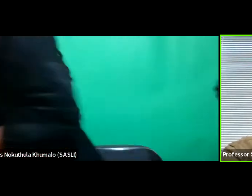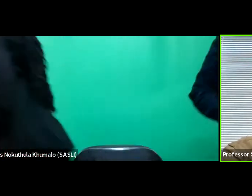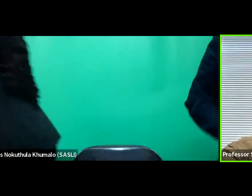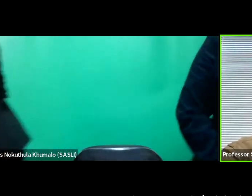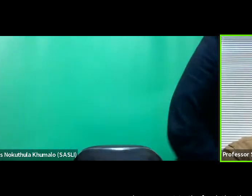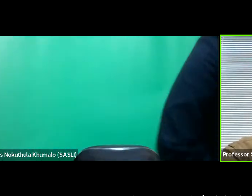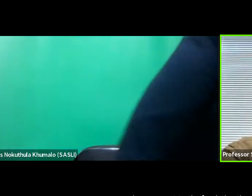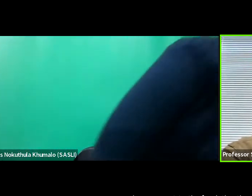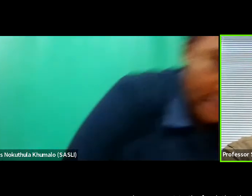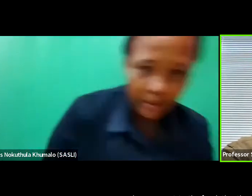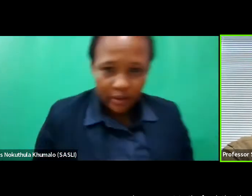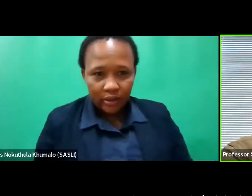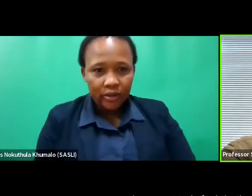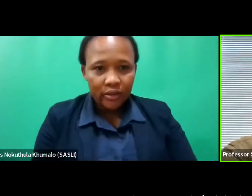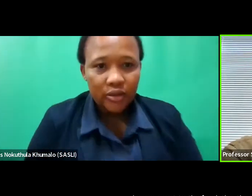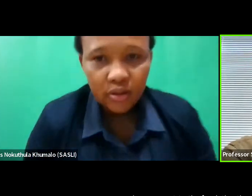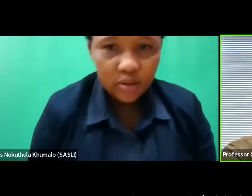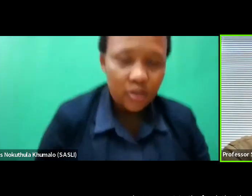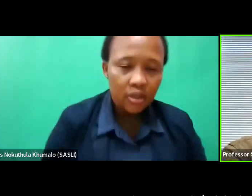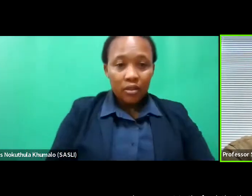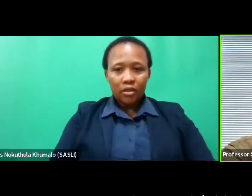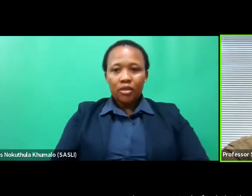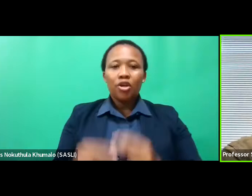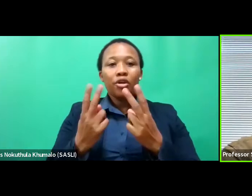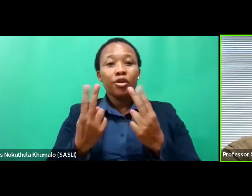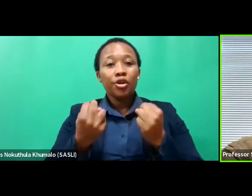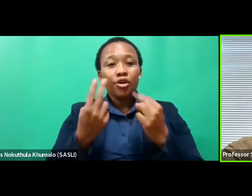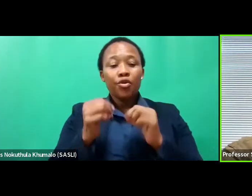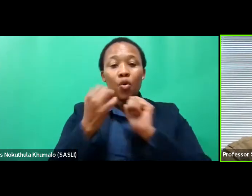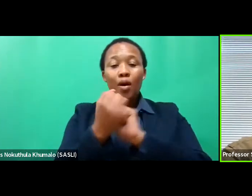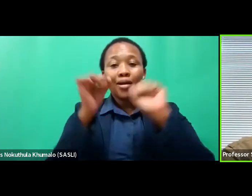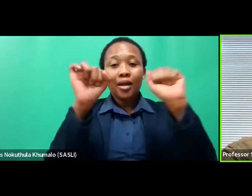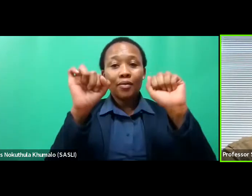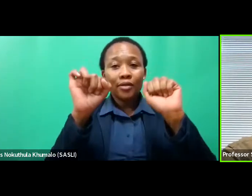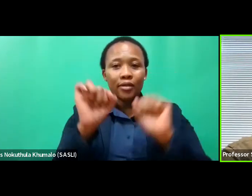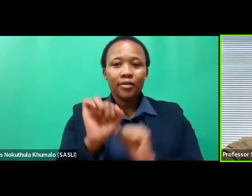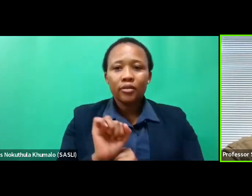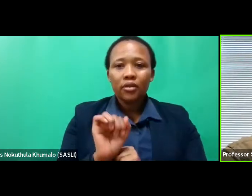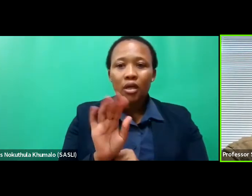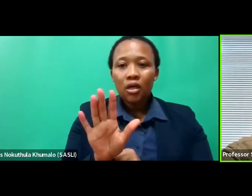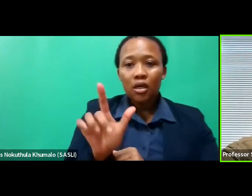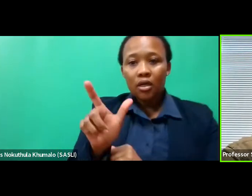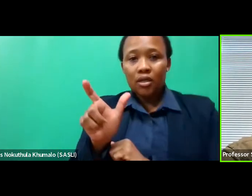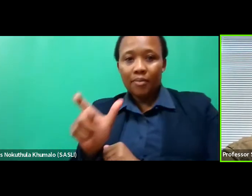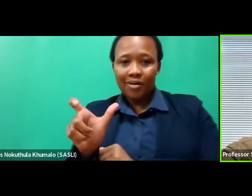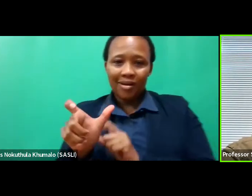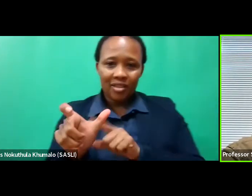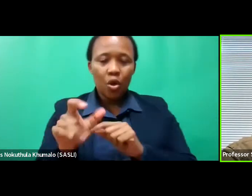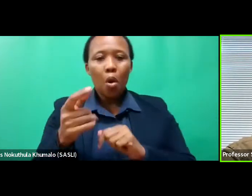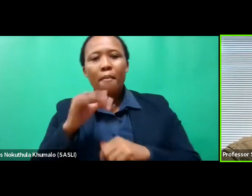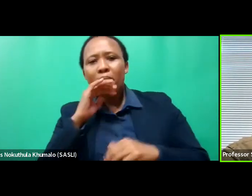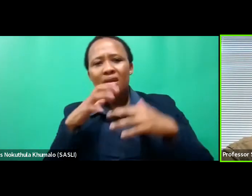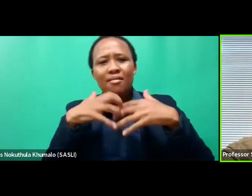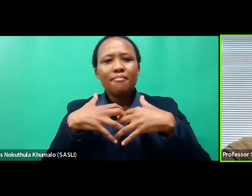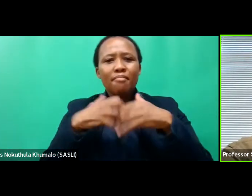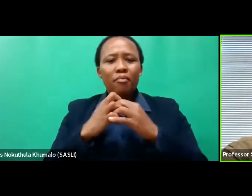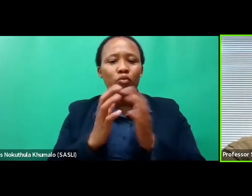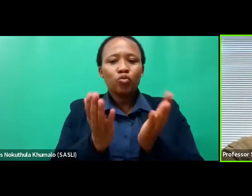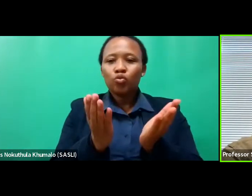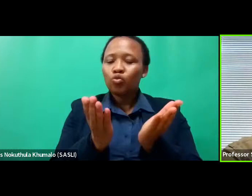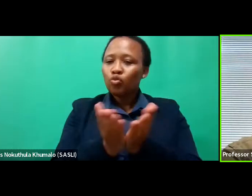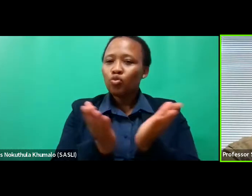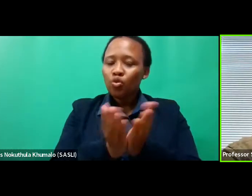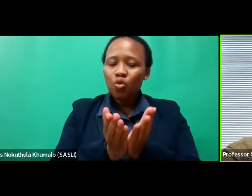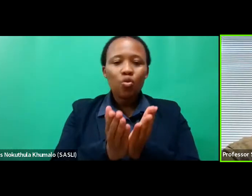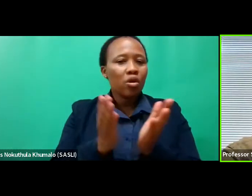So in neoliberalism, there is a tendency not only to reconstitute schools and universities as corporations and